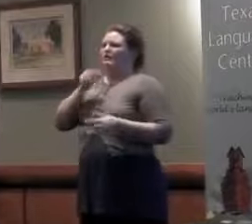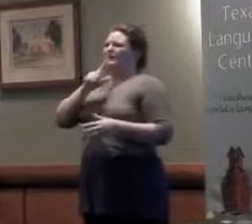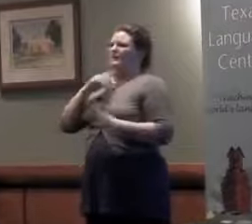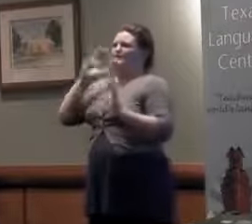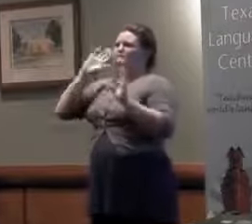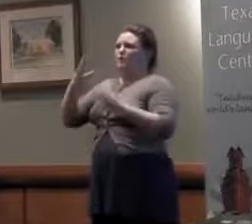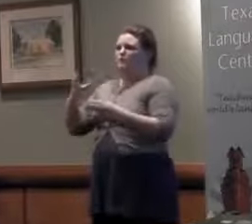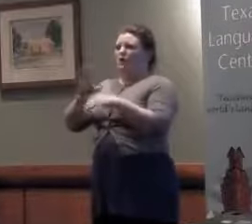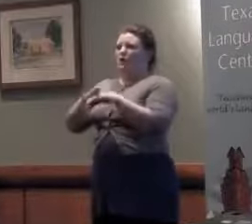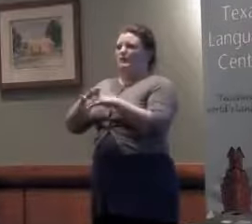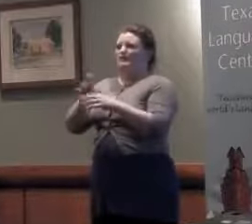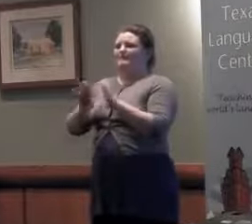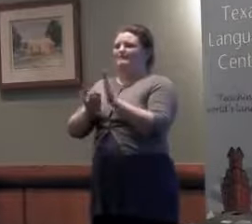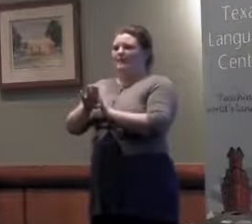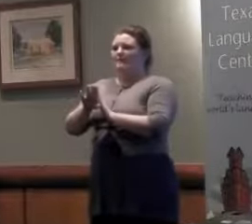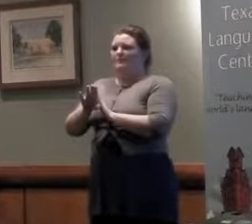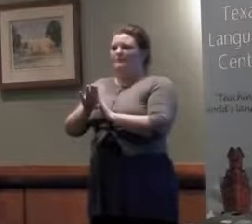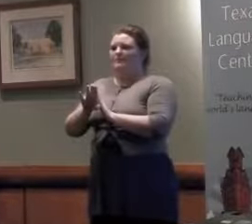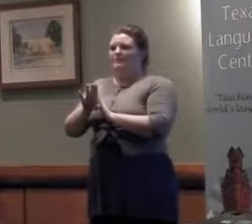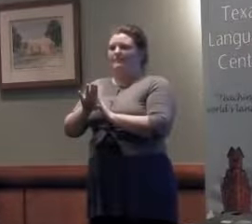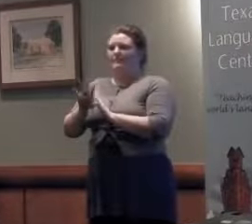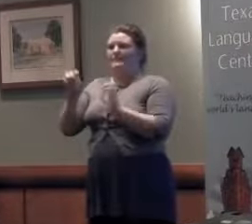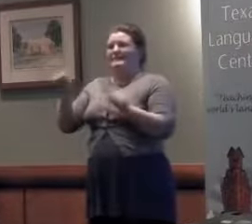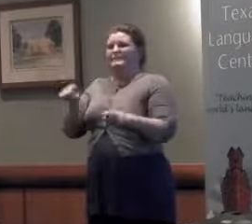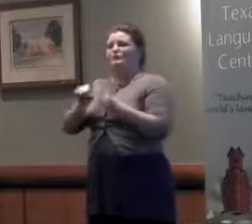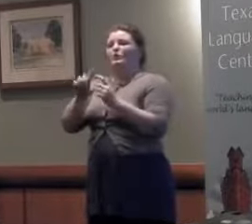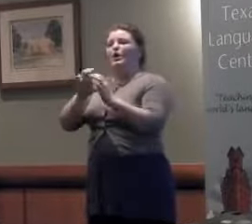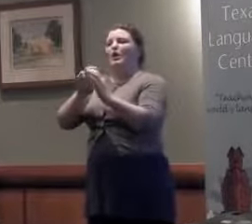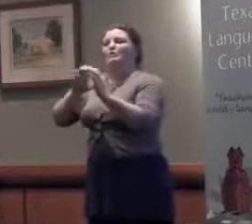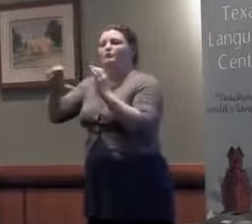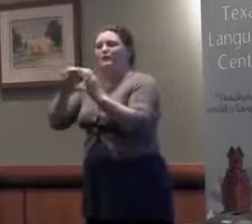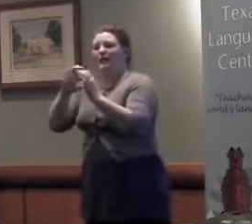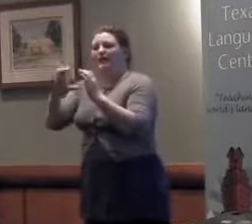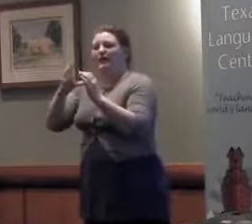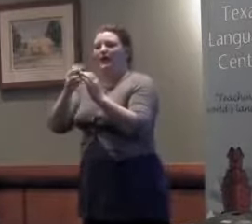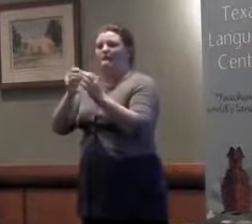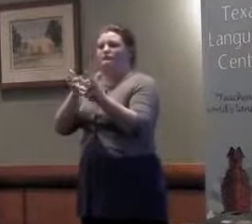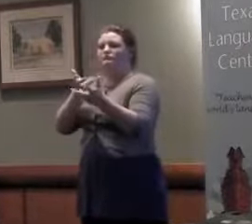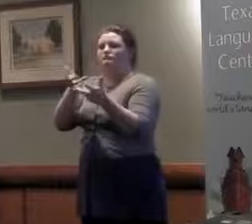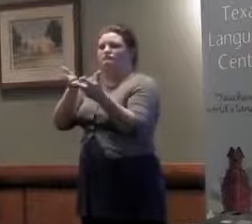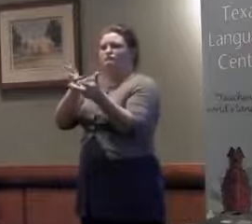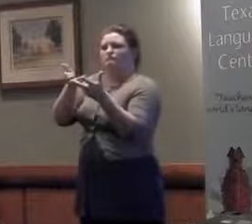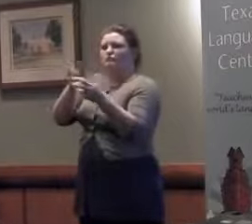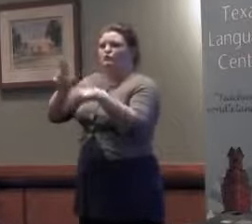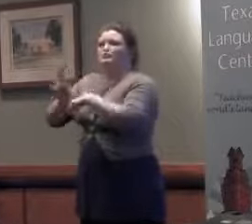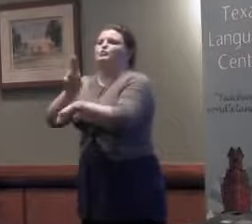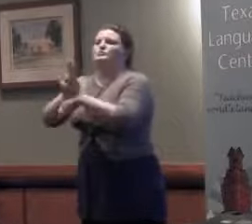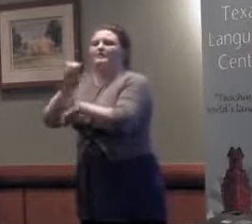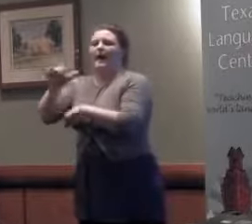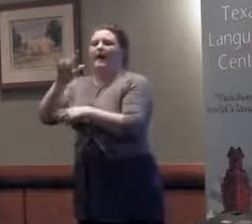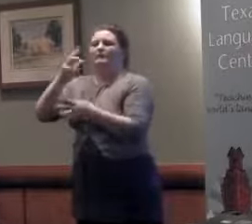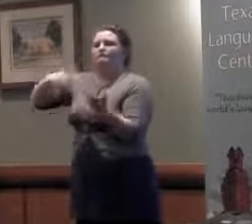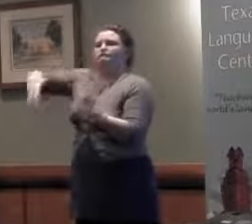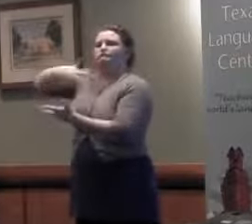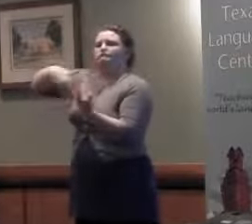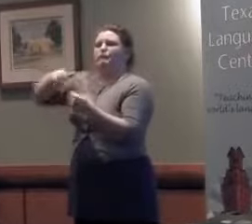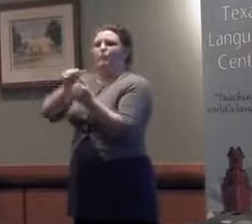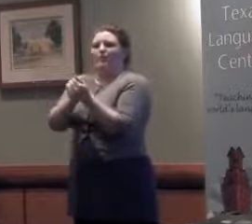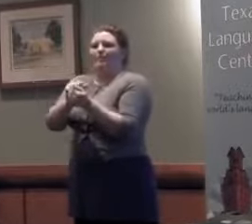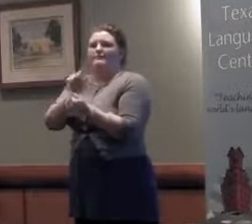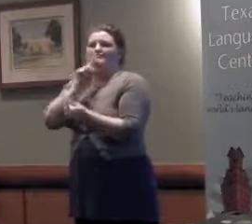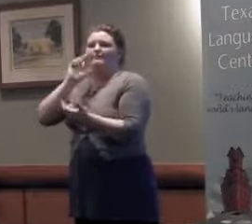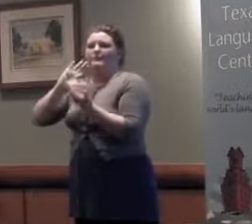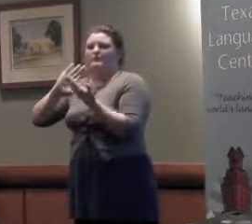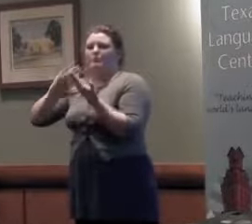focus on developing, the ability to communicate and to use it when you're interacting with members of the